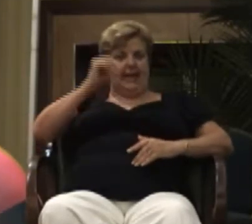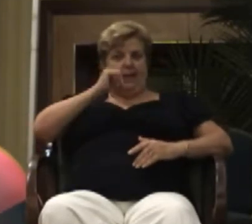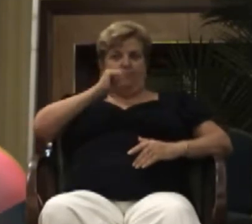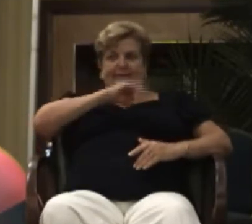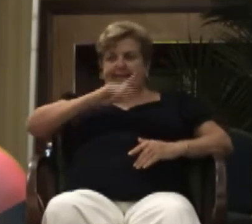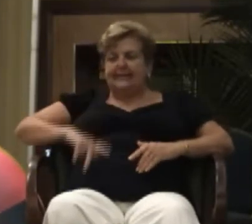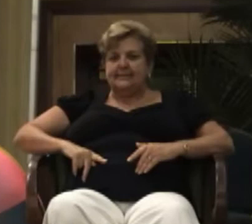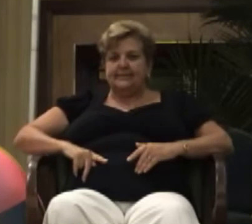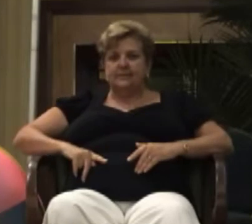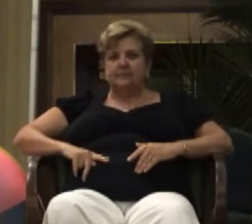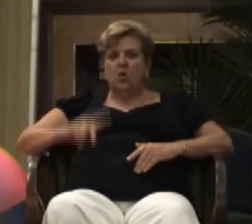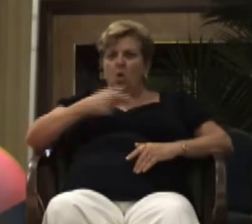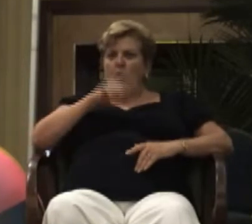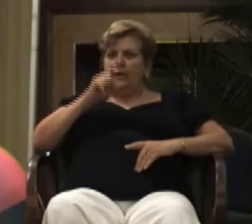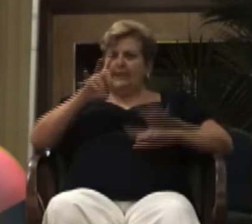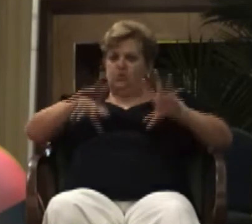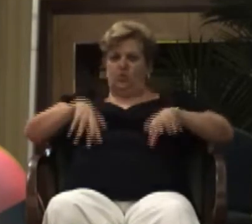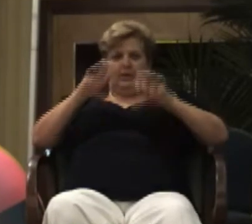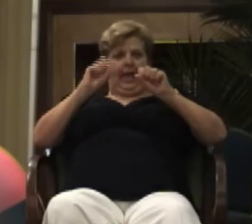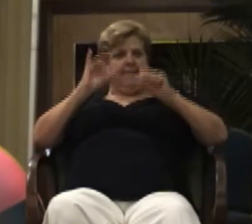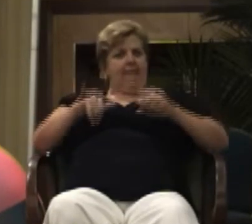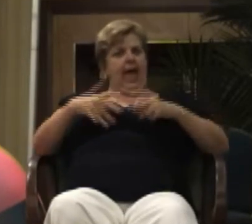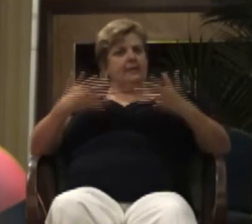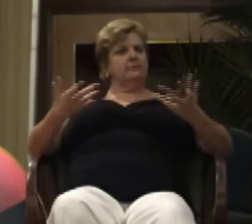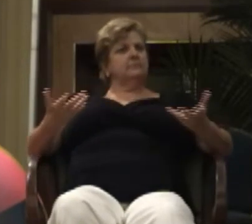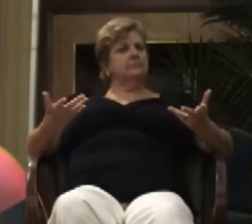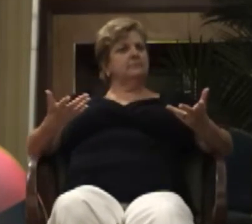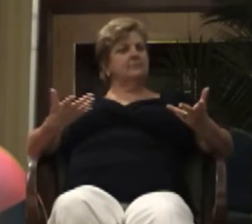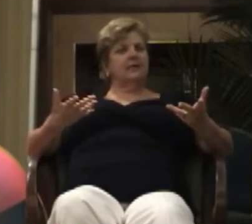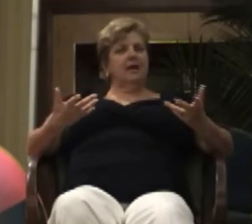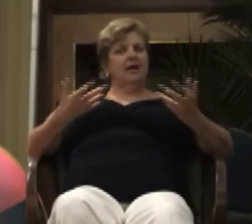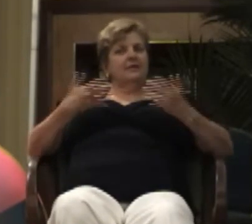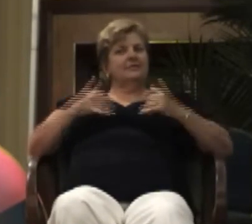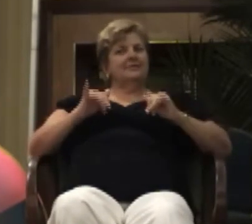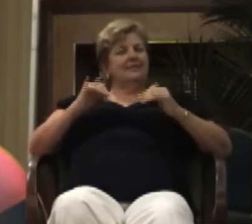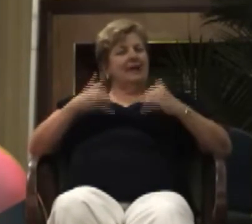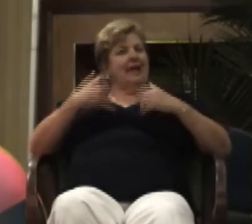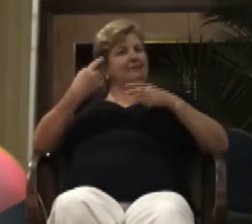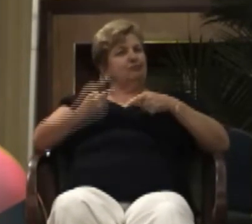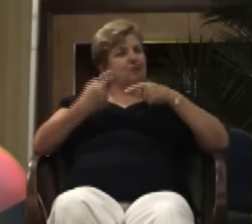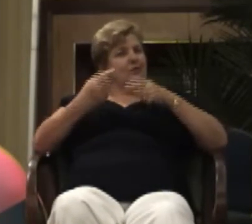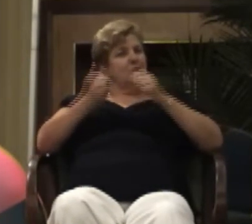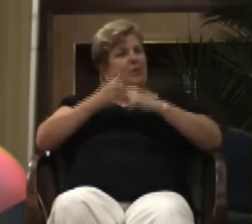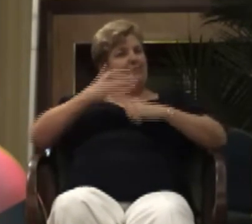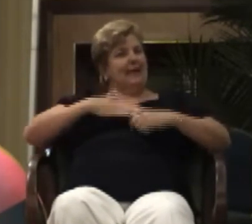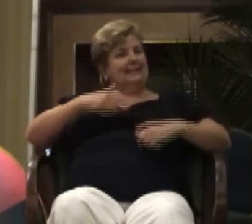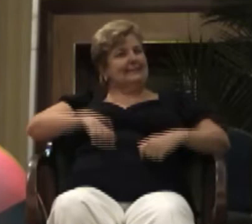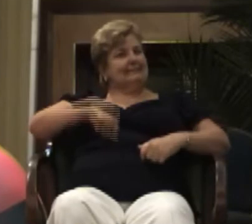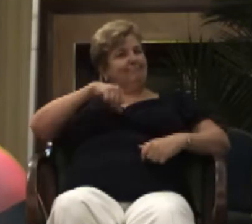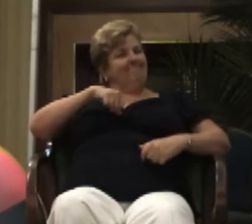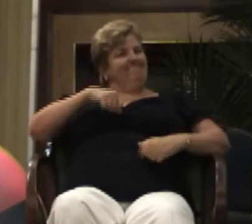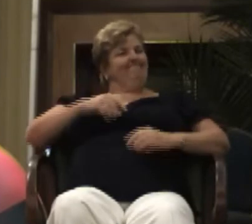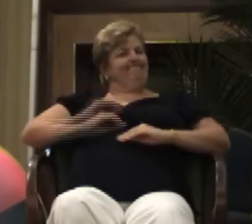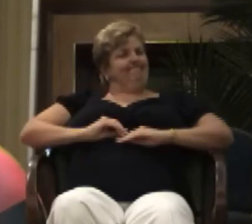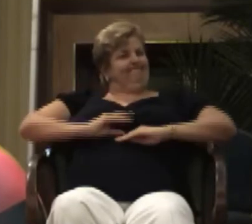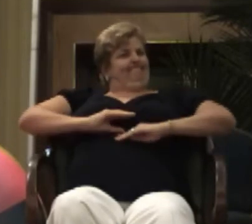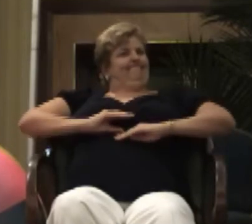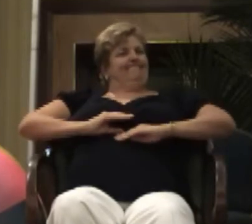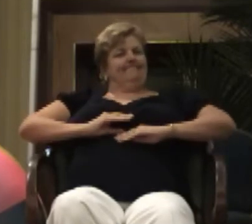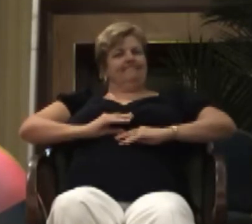because I always had, and still have, trouble with my self-worth. And I thought, I'm going to do that. He said, and the power